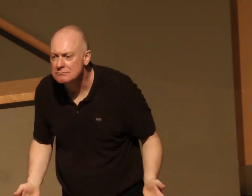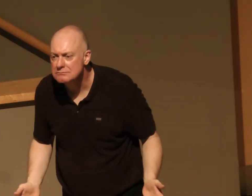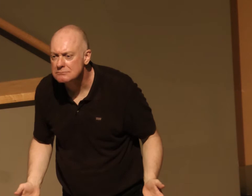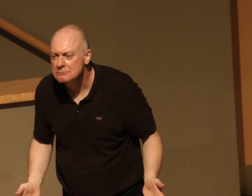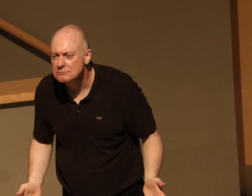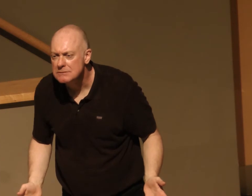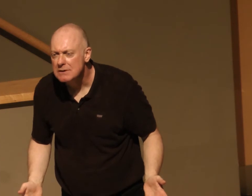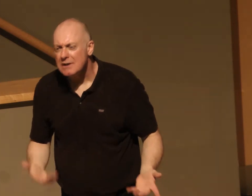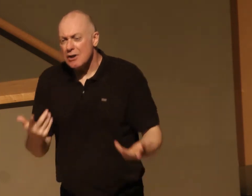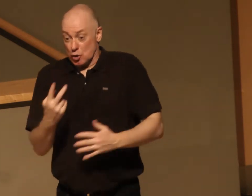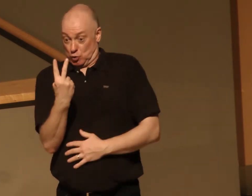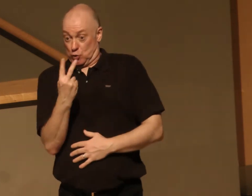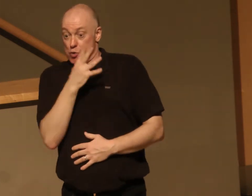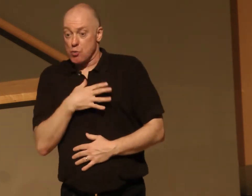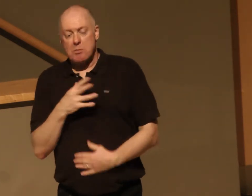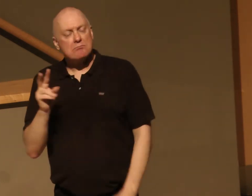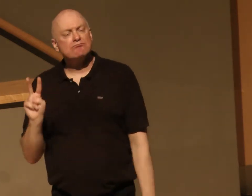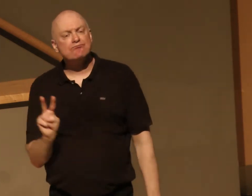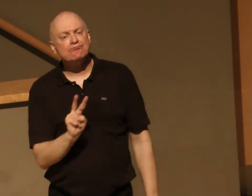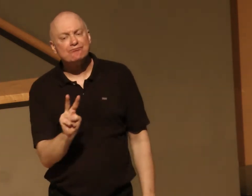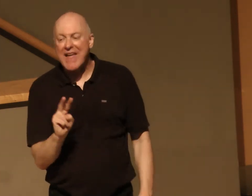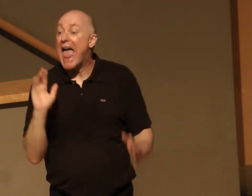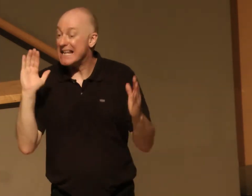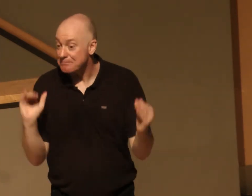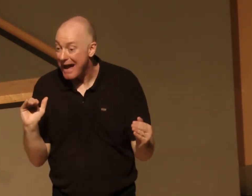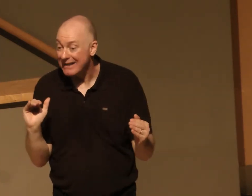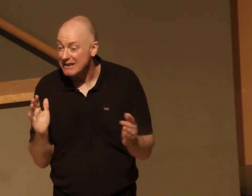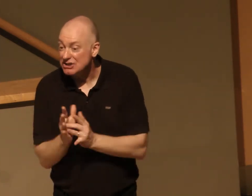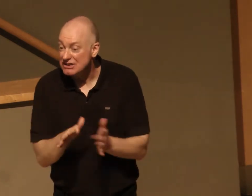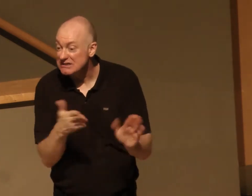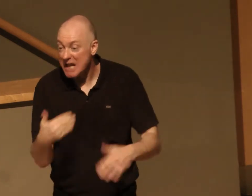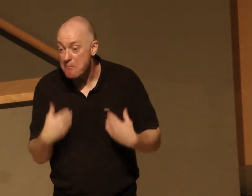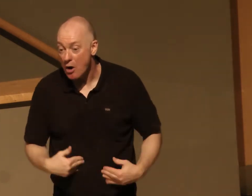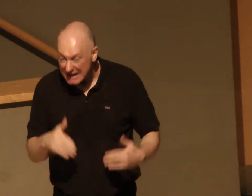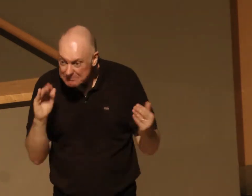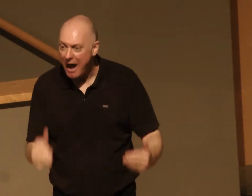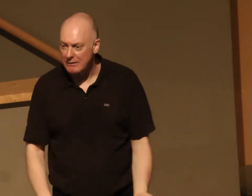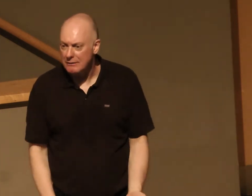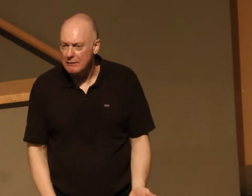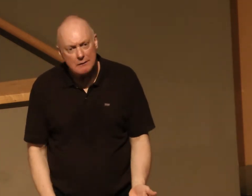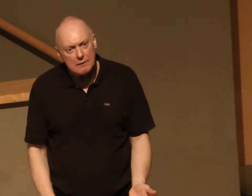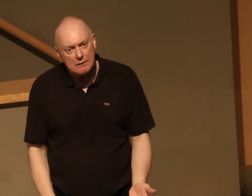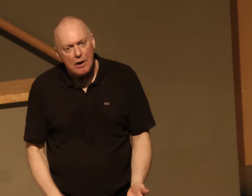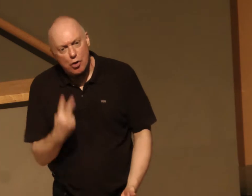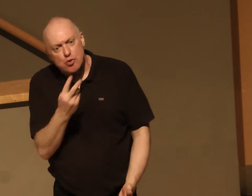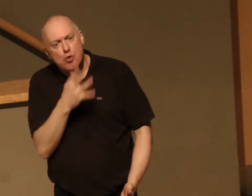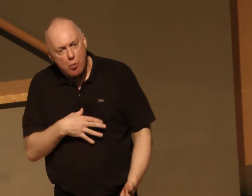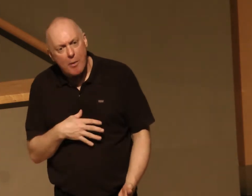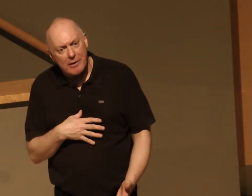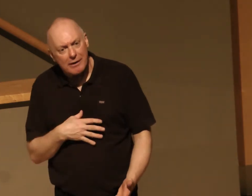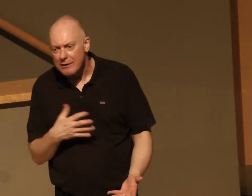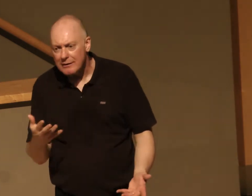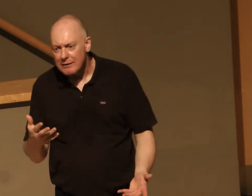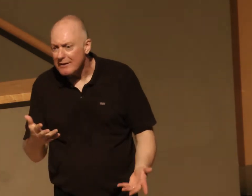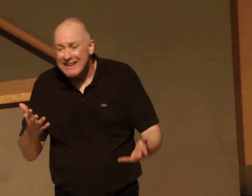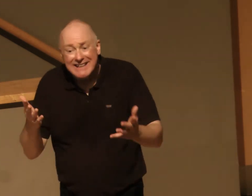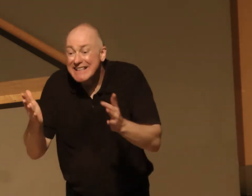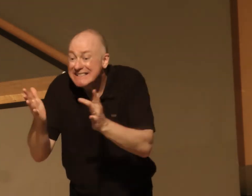They're coming to the tomb expecting Jesus' dead body. They're coming to the tomb, listen, in spite of the fact that Jesus